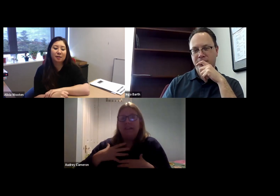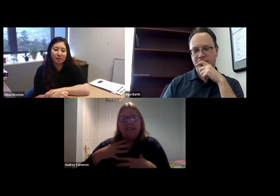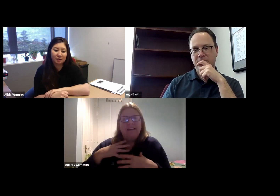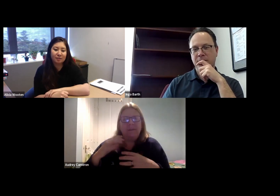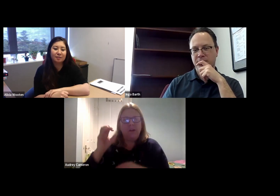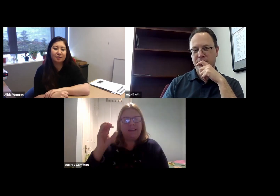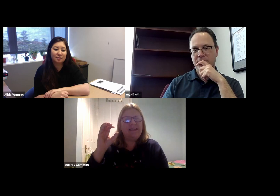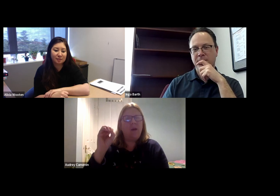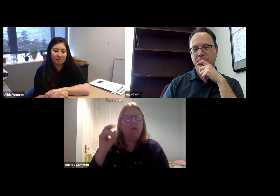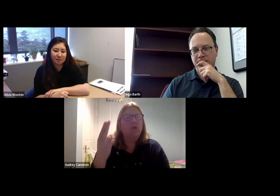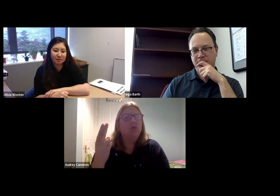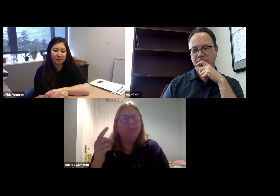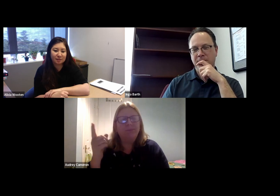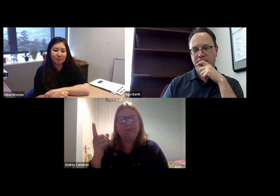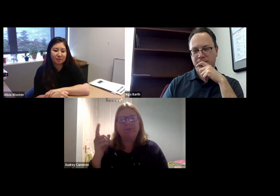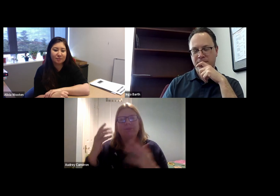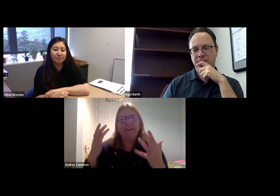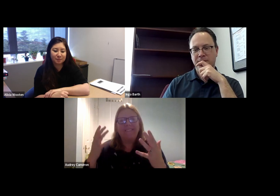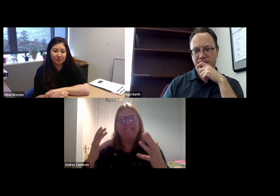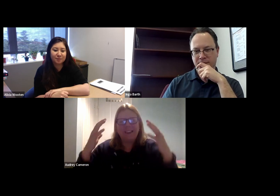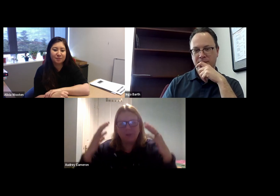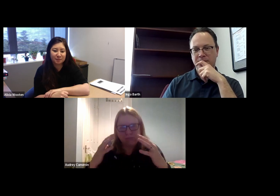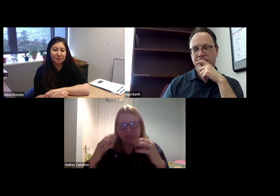Yeah, well, you can't see any